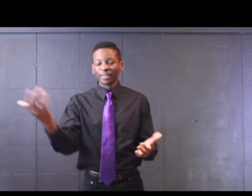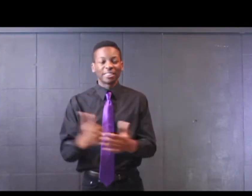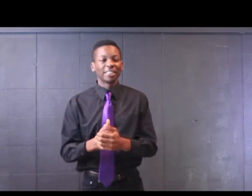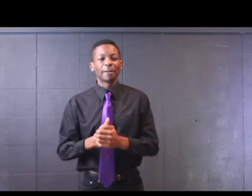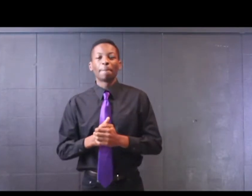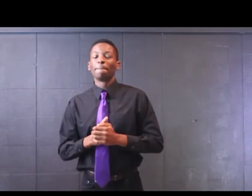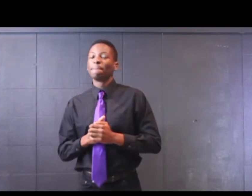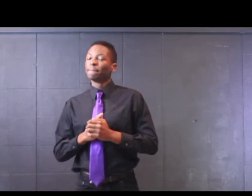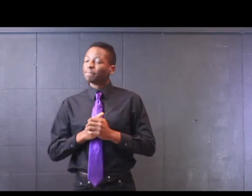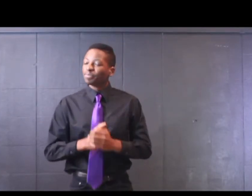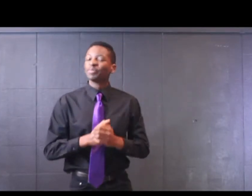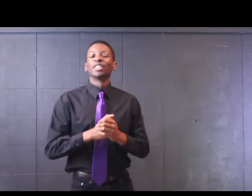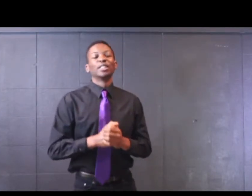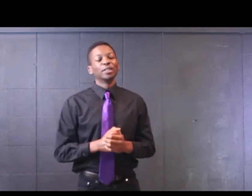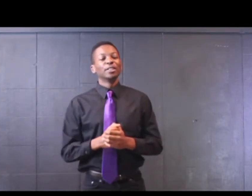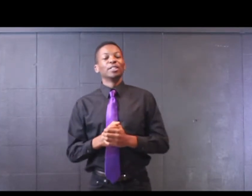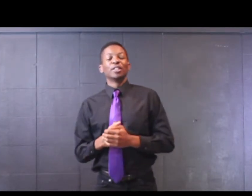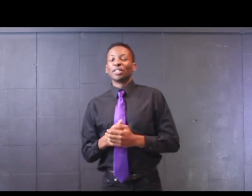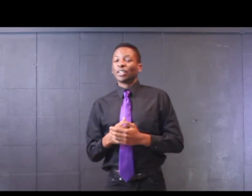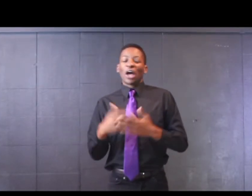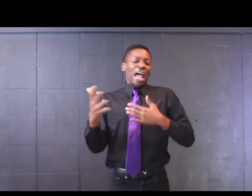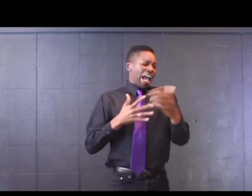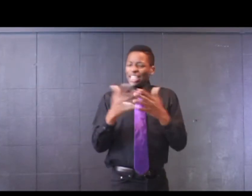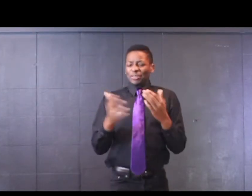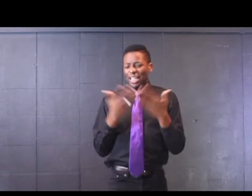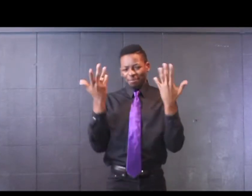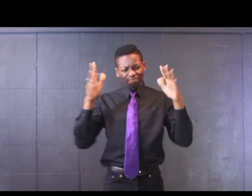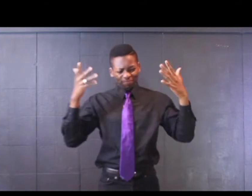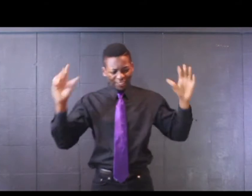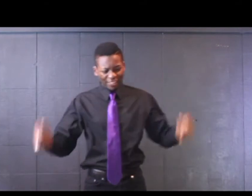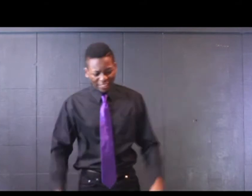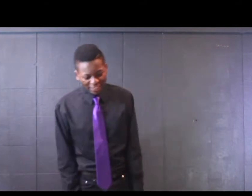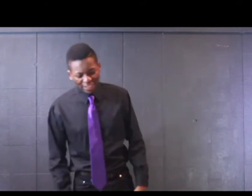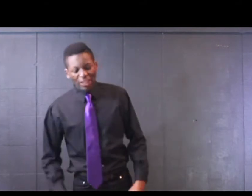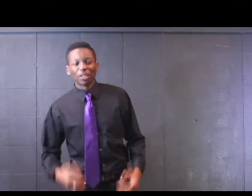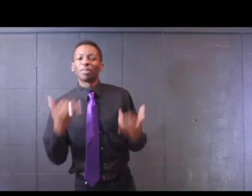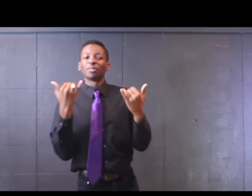And I'm in a really great mood today. Anyway,